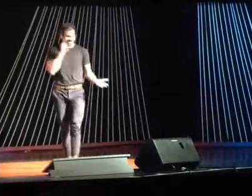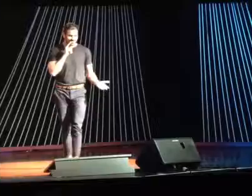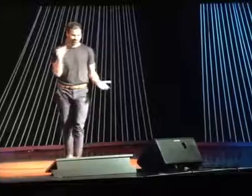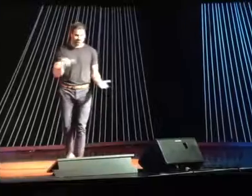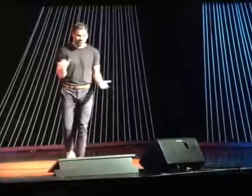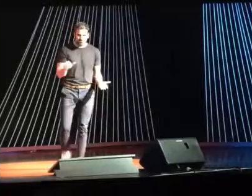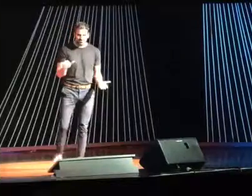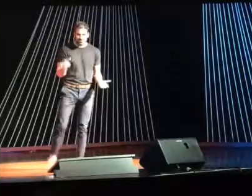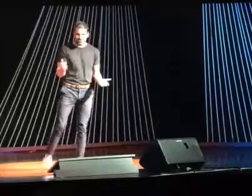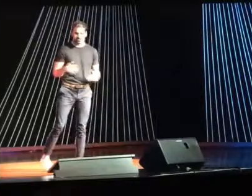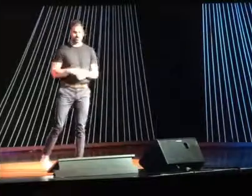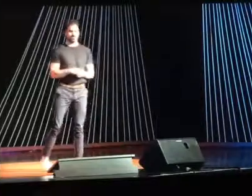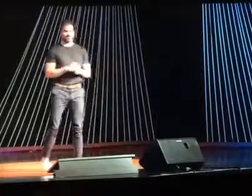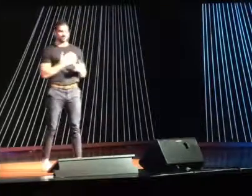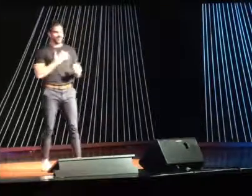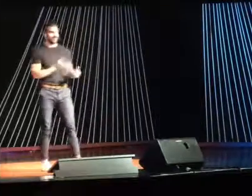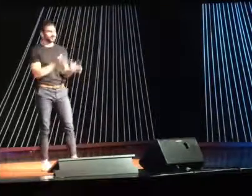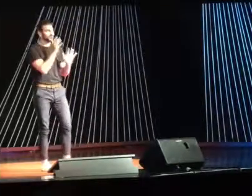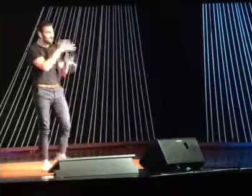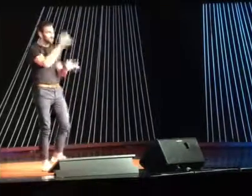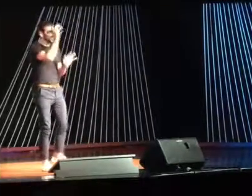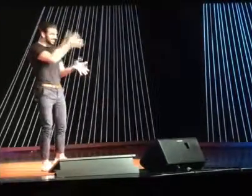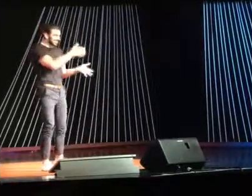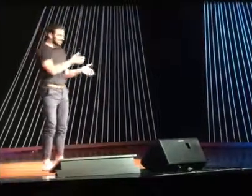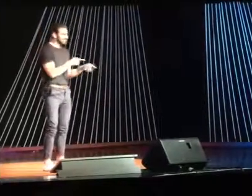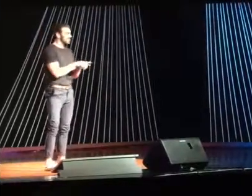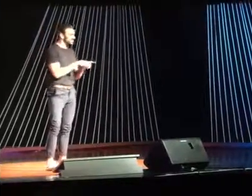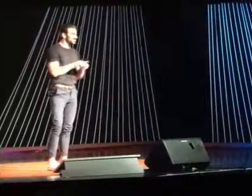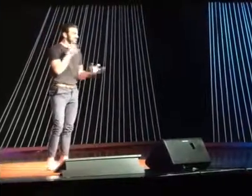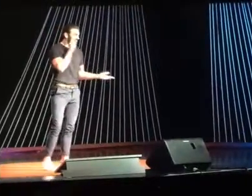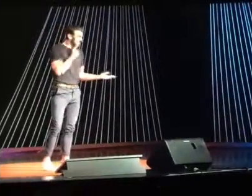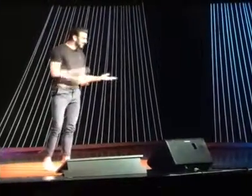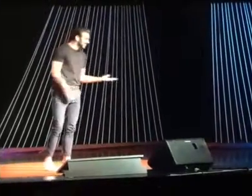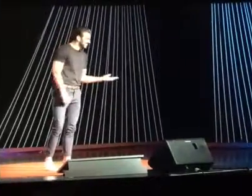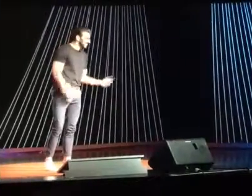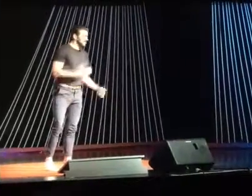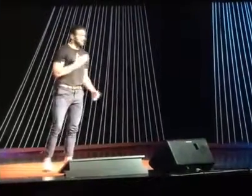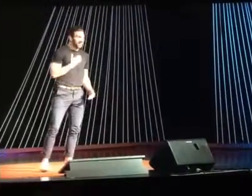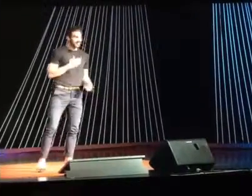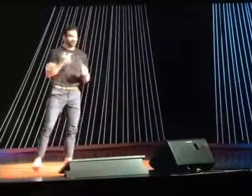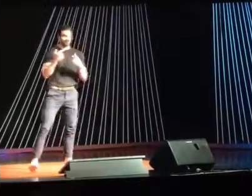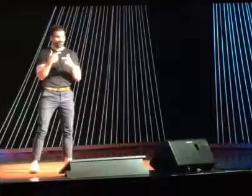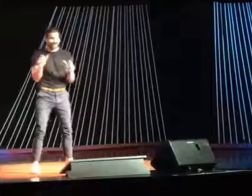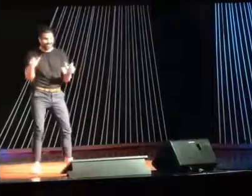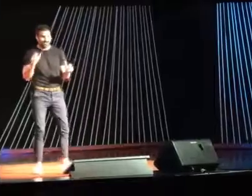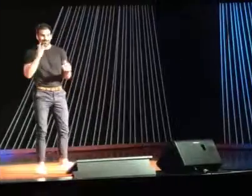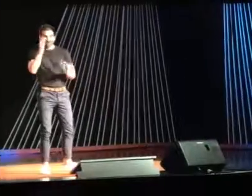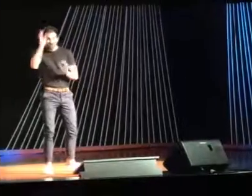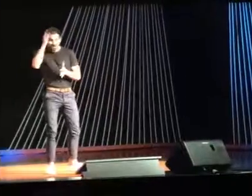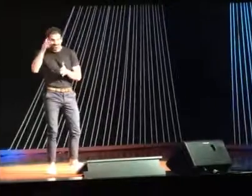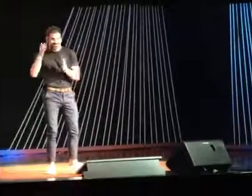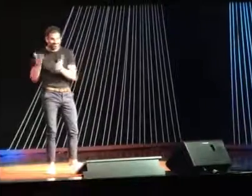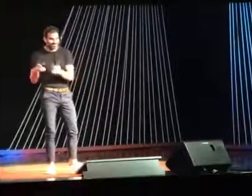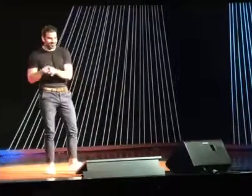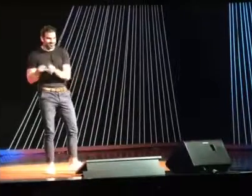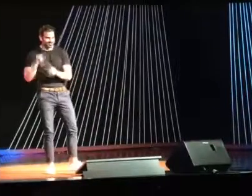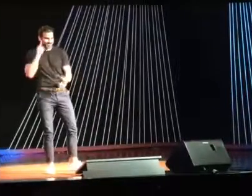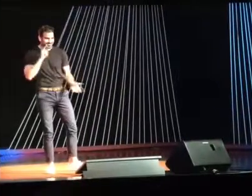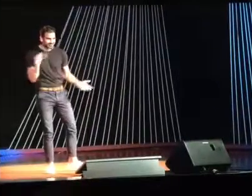along with my parents who are deaf as well. And my grandparents are also deaf. And even my great-grandparents